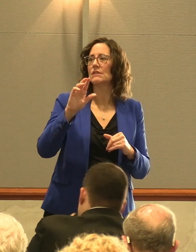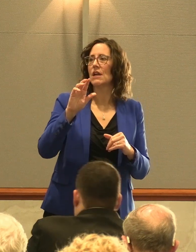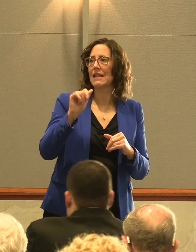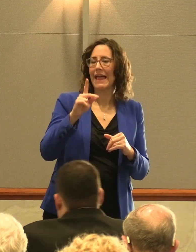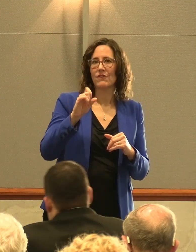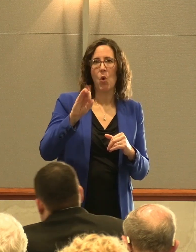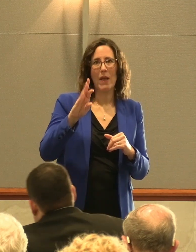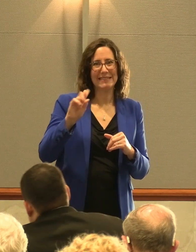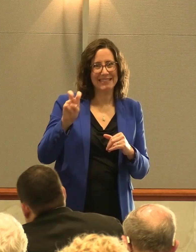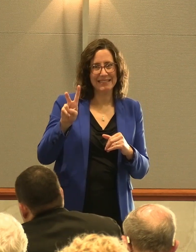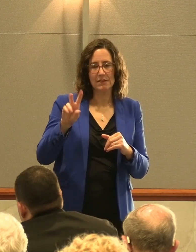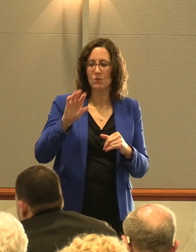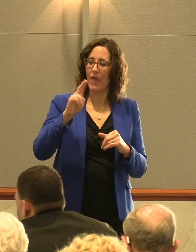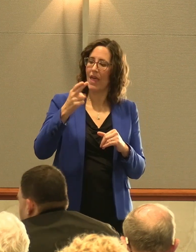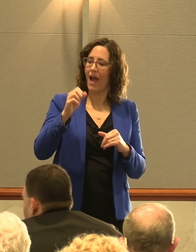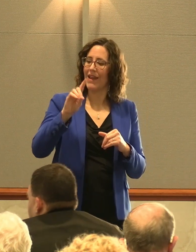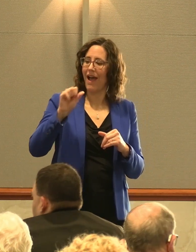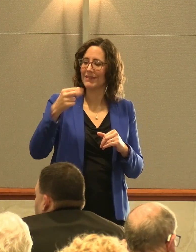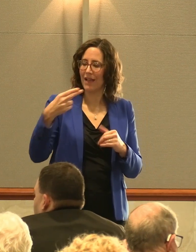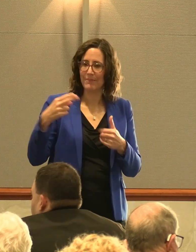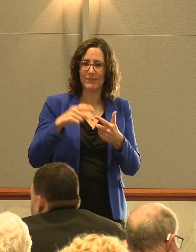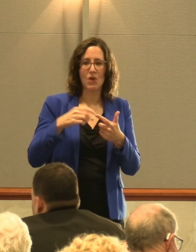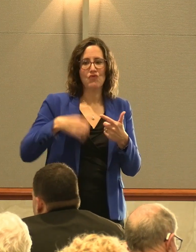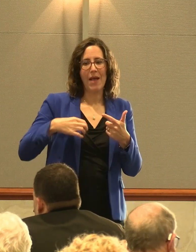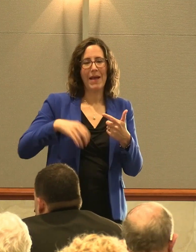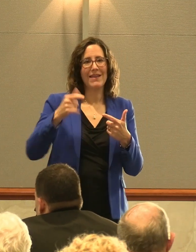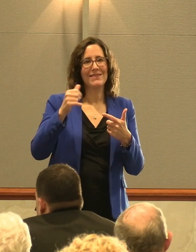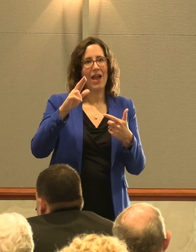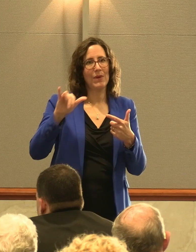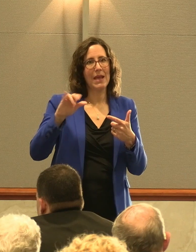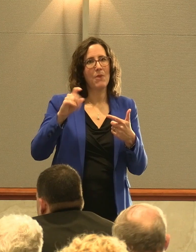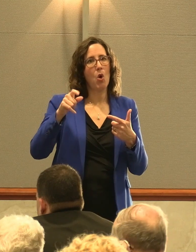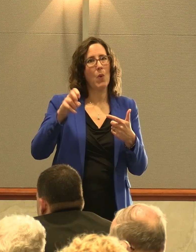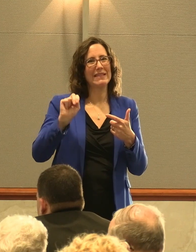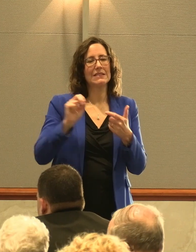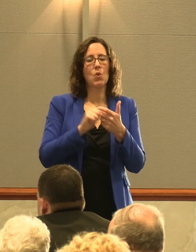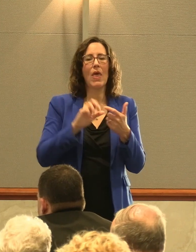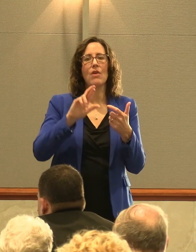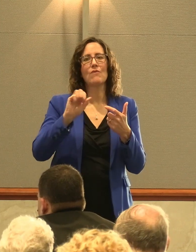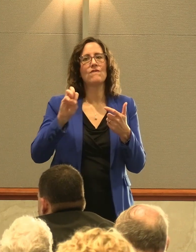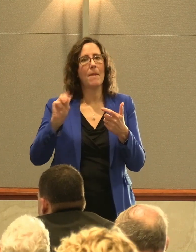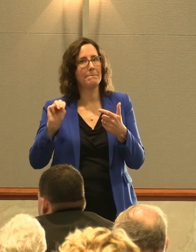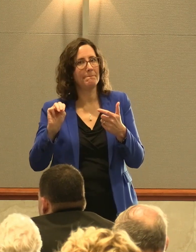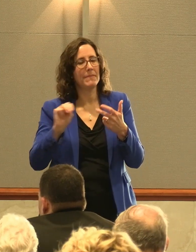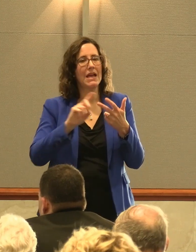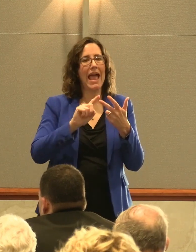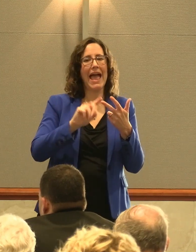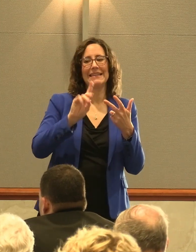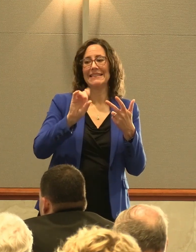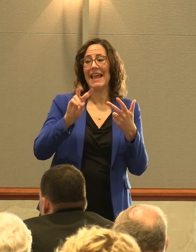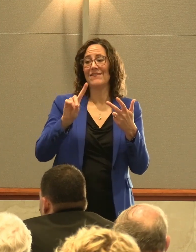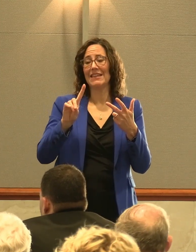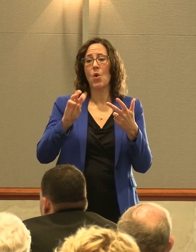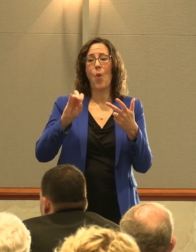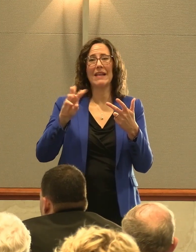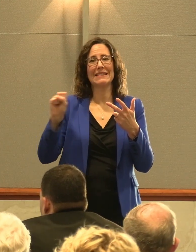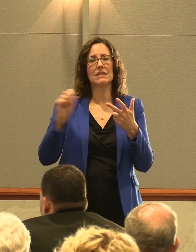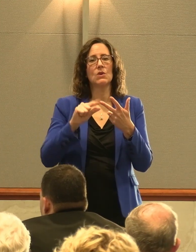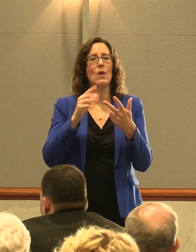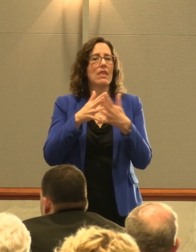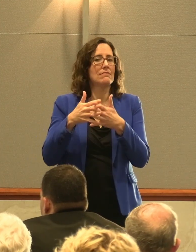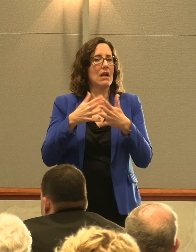Hadassah, Rabbi Gary Pokras with the Reform Movement, and David Weiss with the American